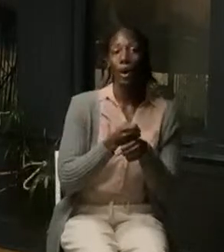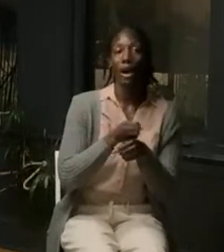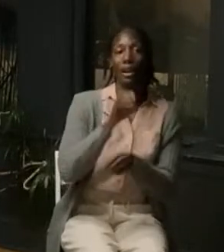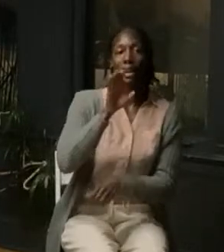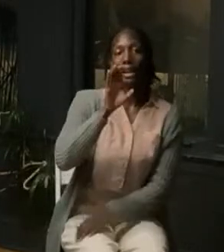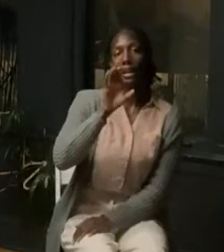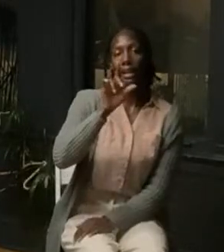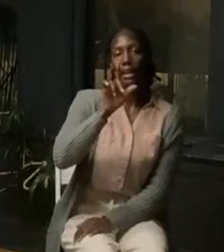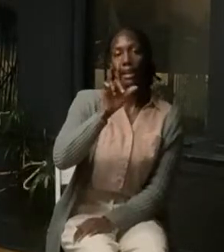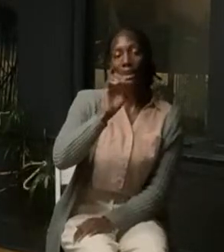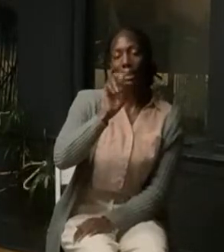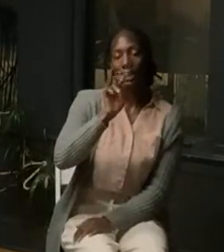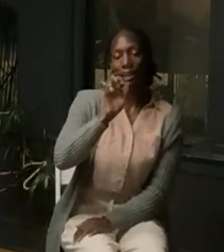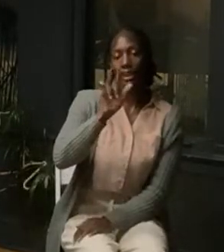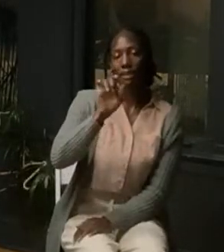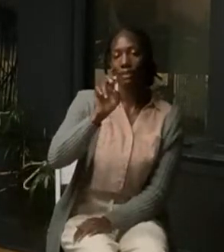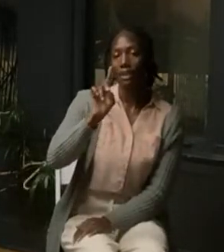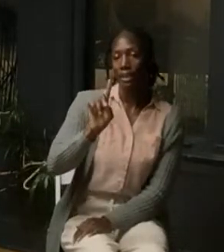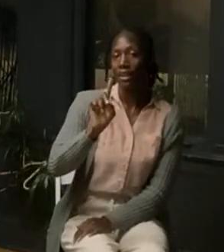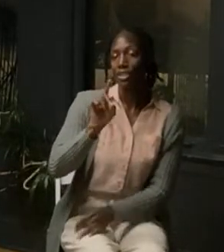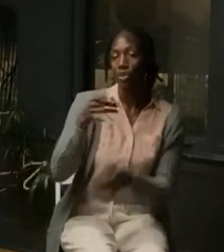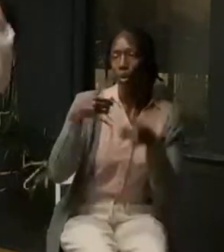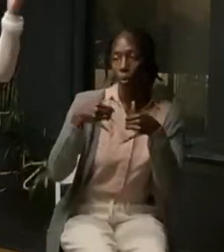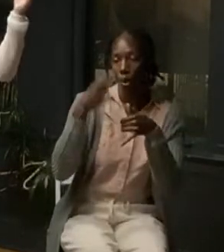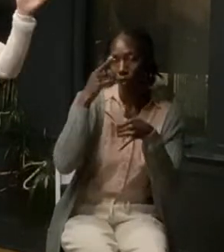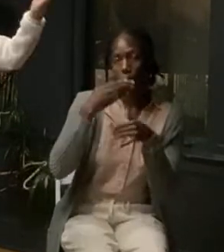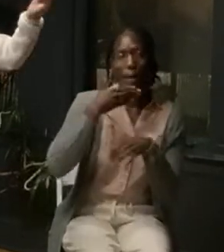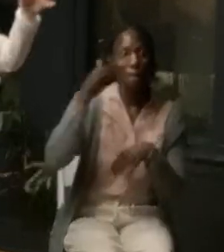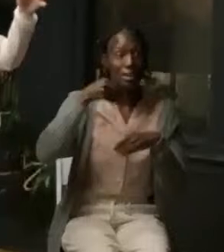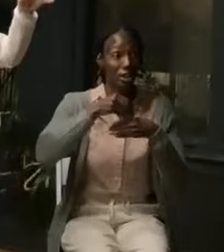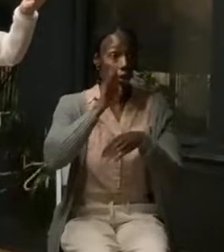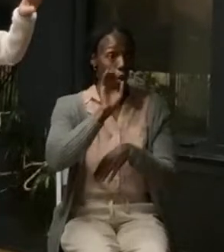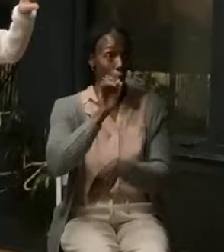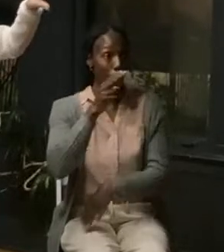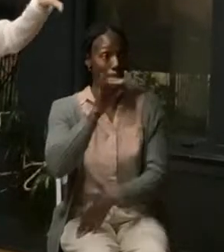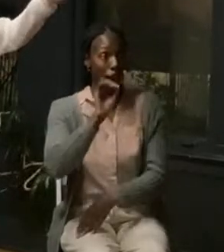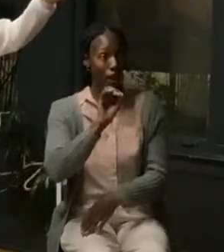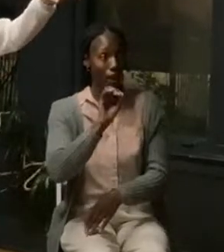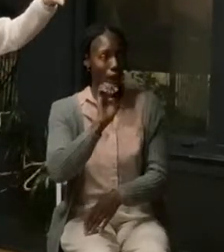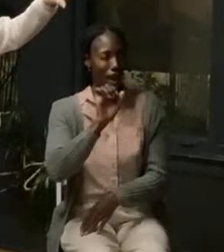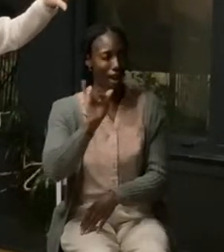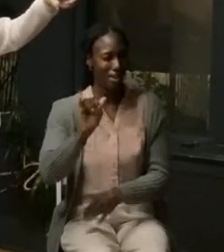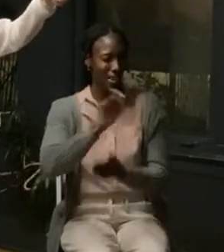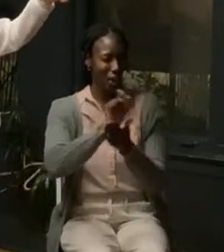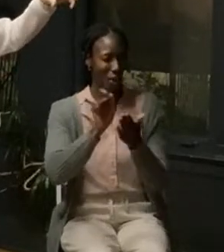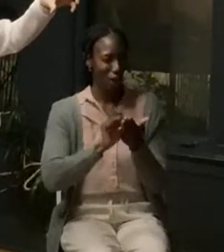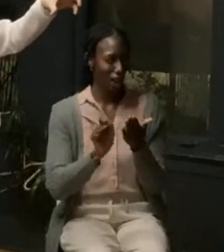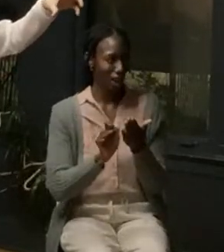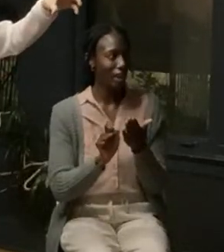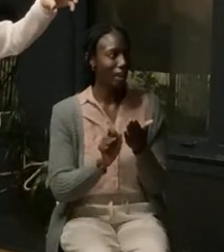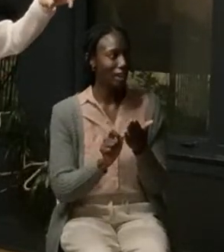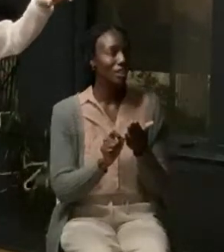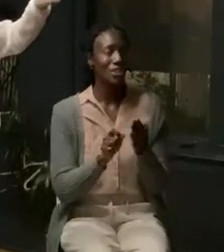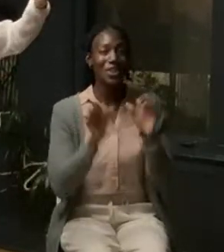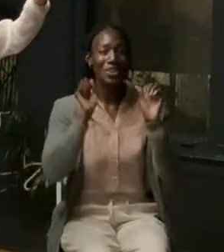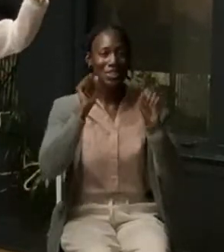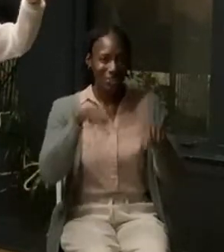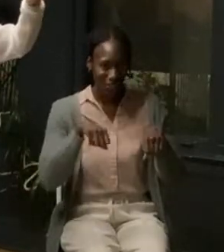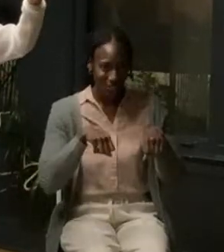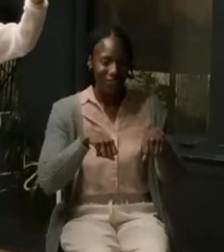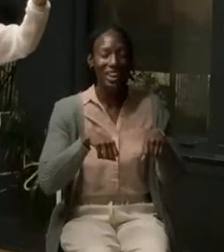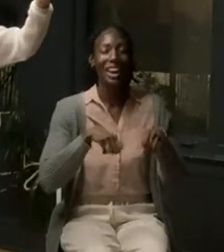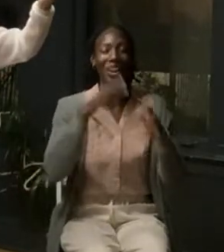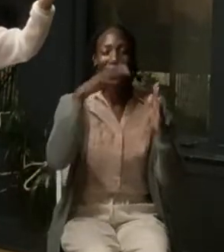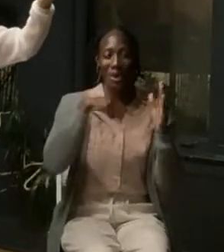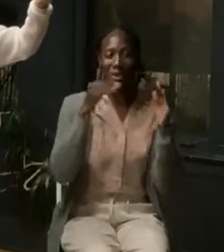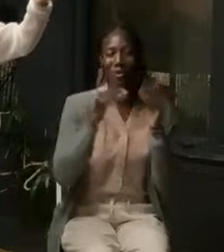for Best in Ohio Essay Writing. Check out Scott Woods' poetry online and